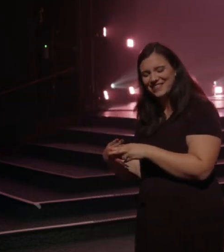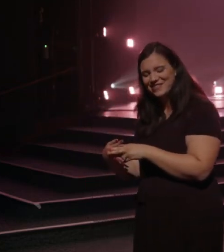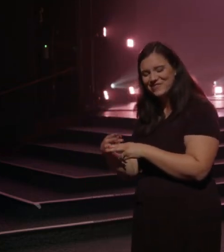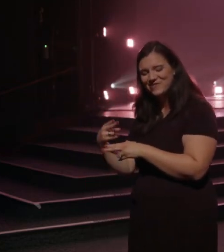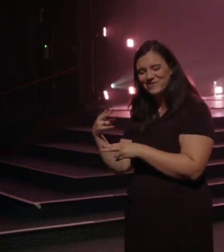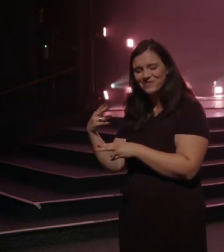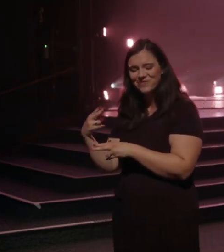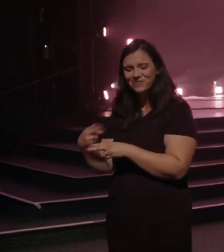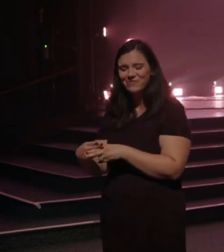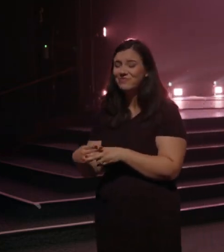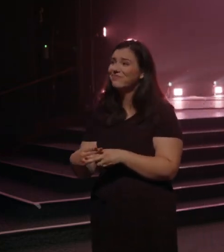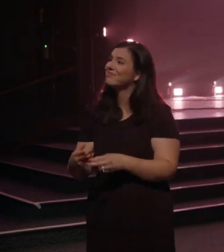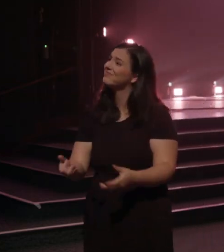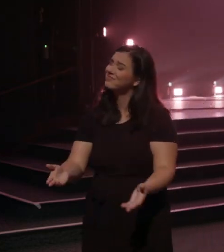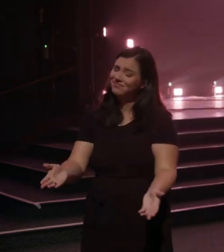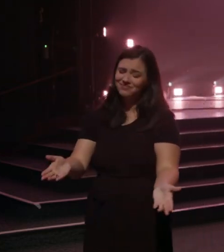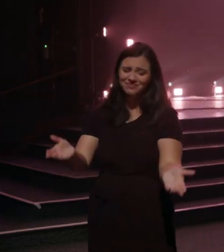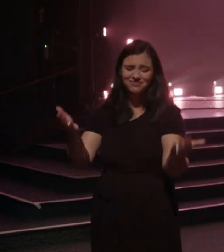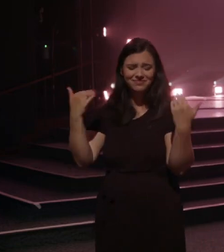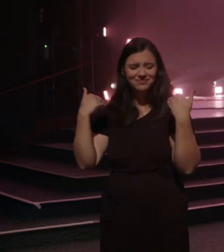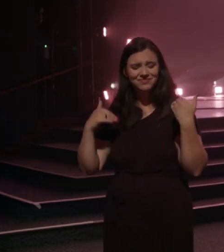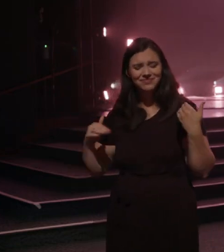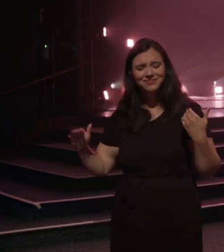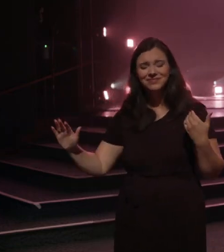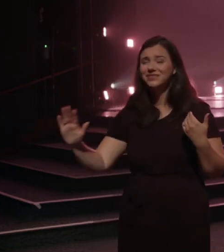name. Come on and